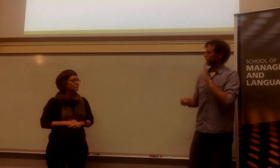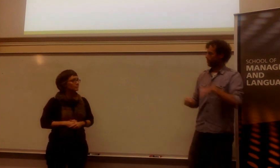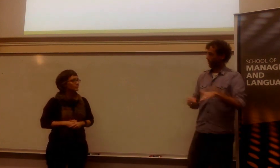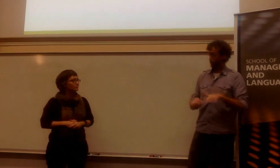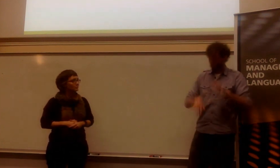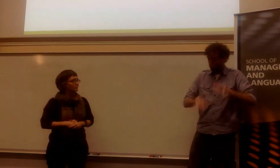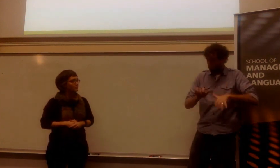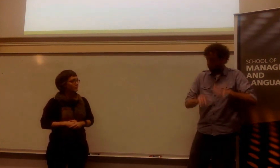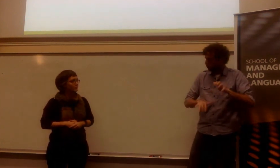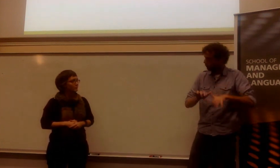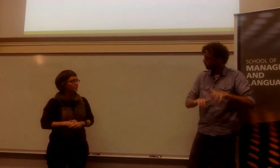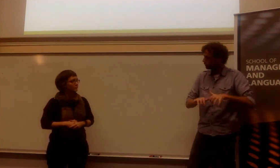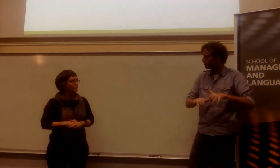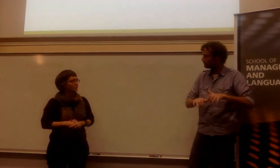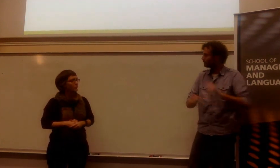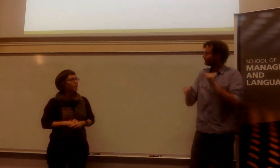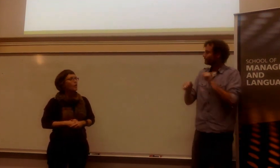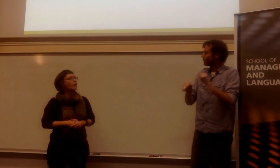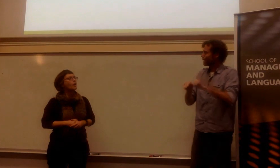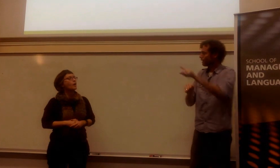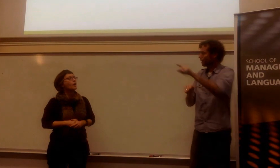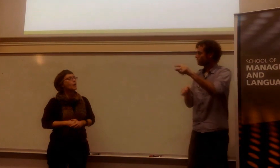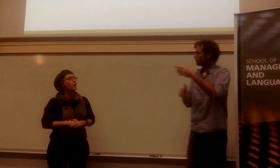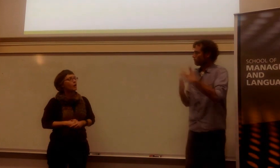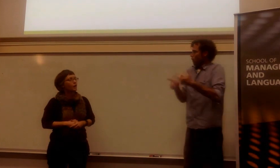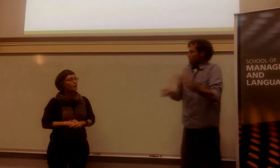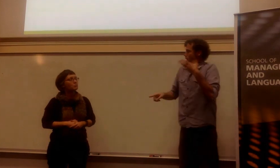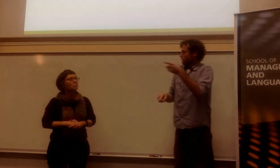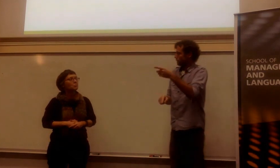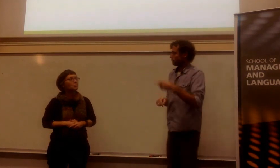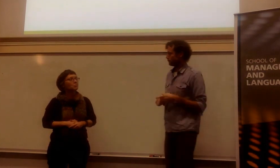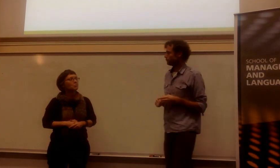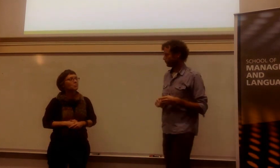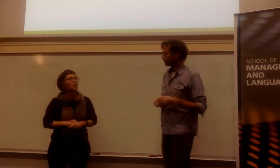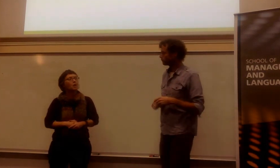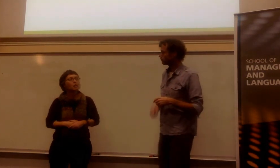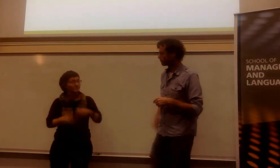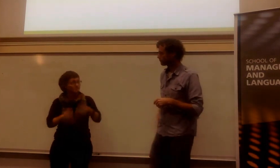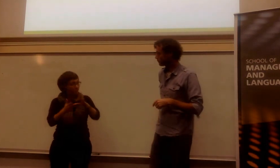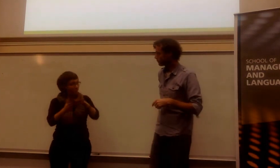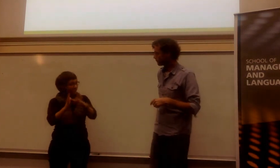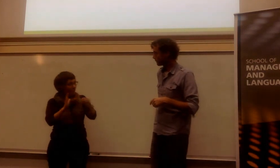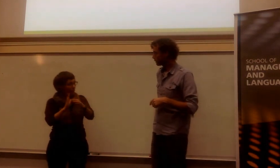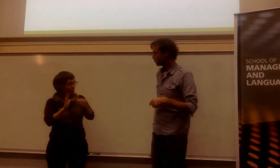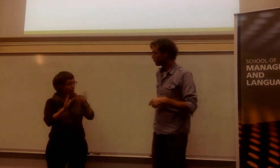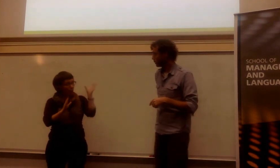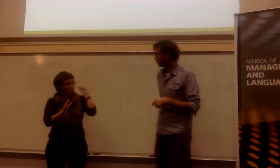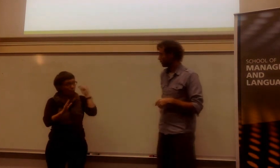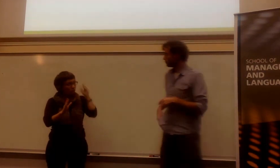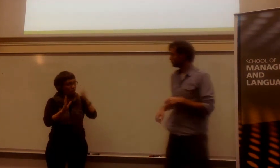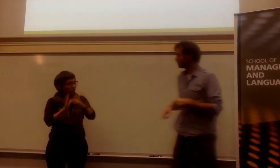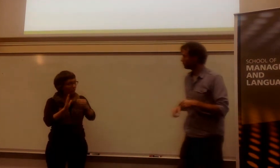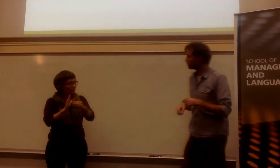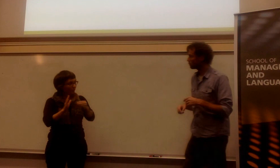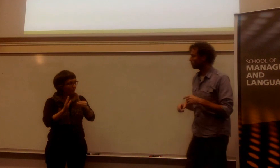And so by engaging in that process, it's quicker than someone typing the response.